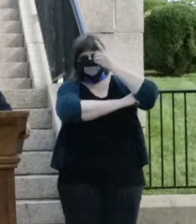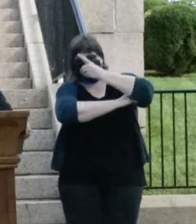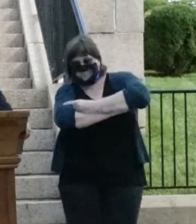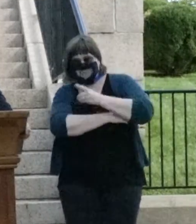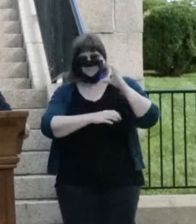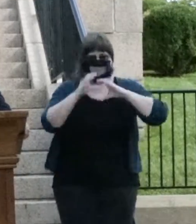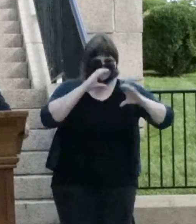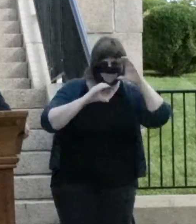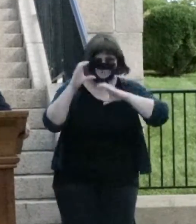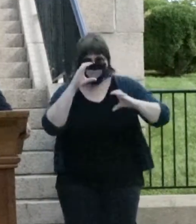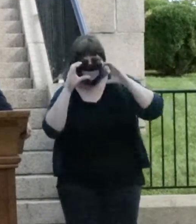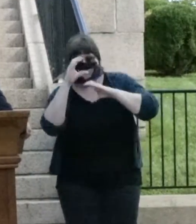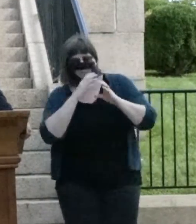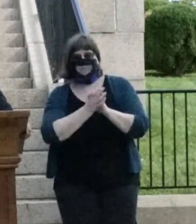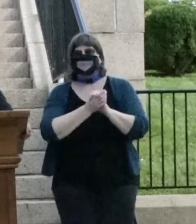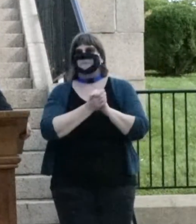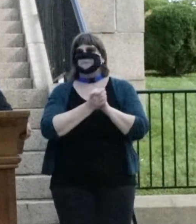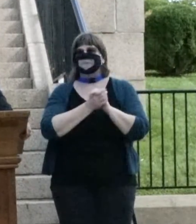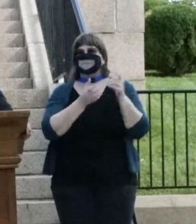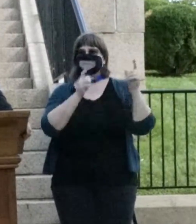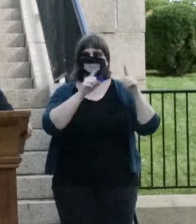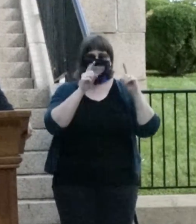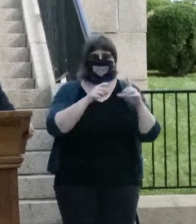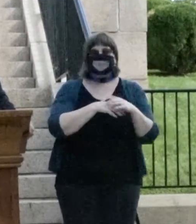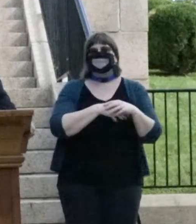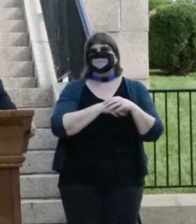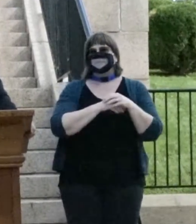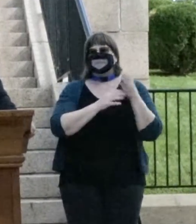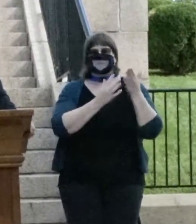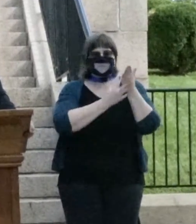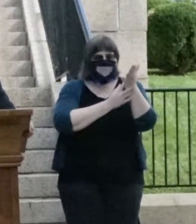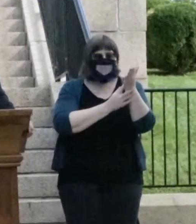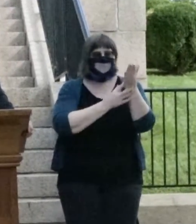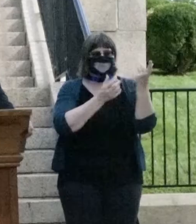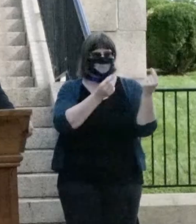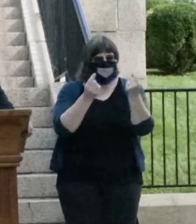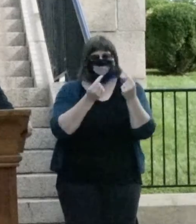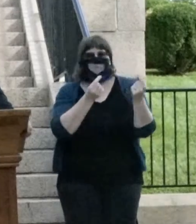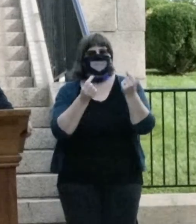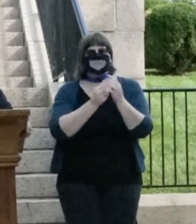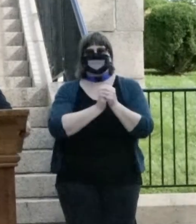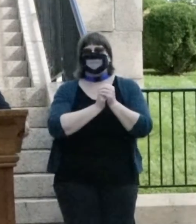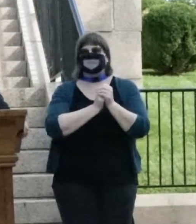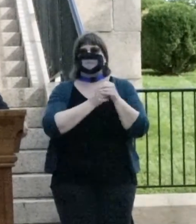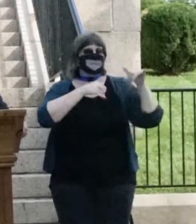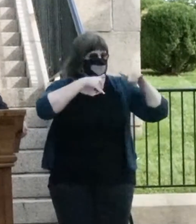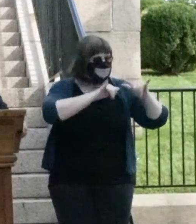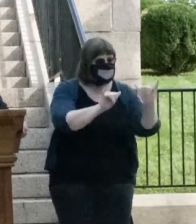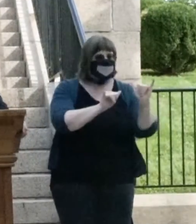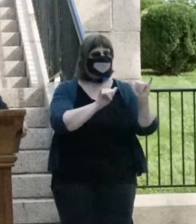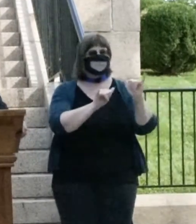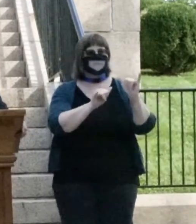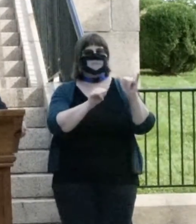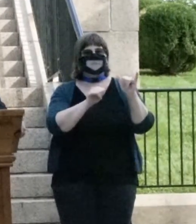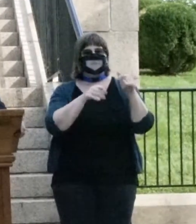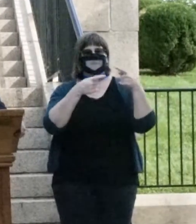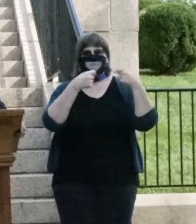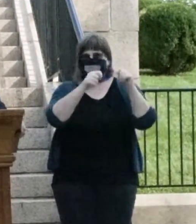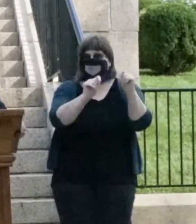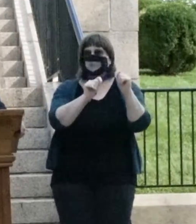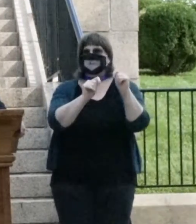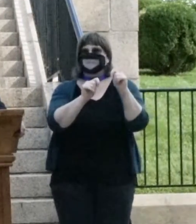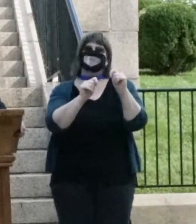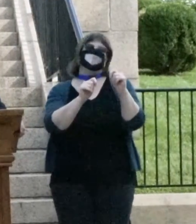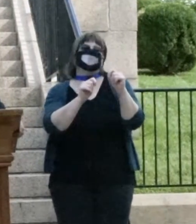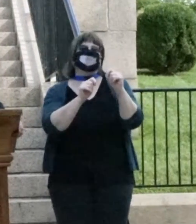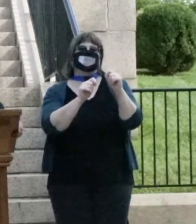of reflected on what just occurred and going through everything that we did. And we were still trying to stay positive, saying if anybody